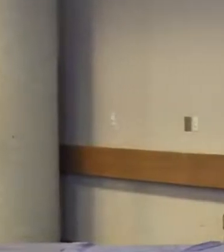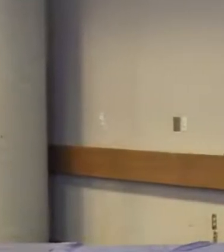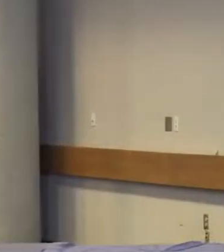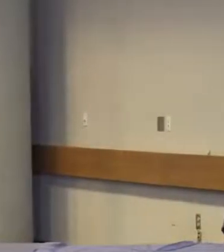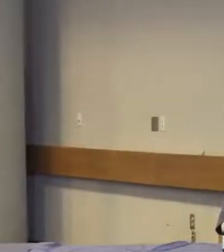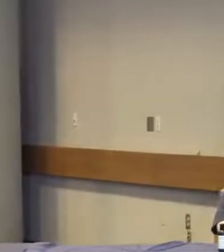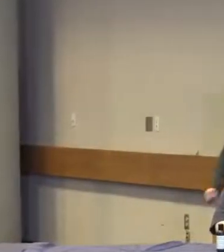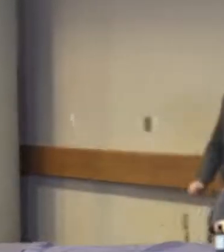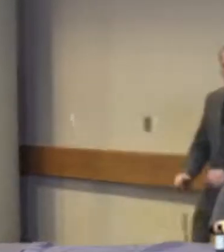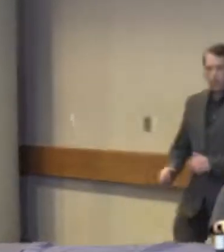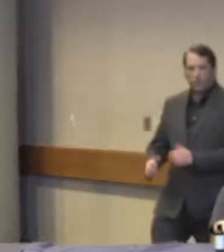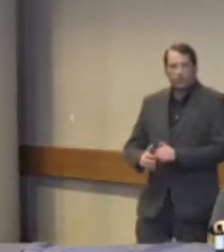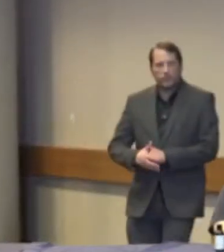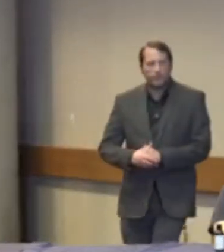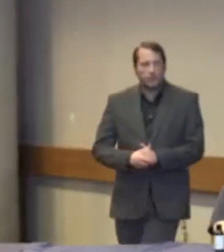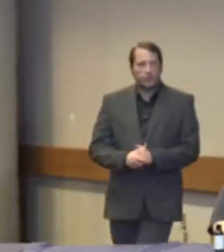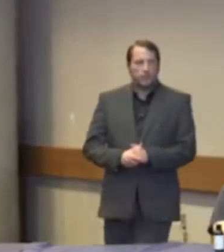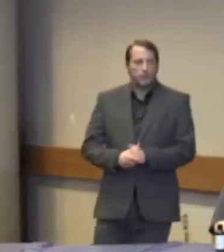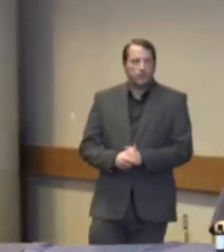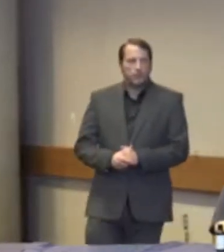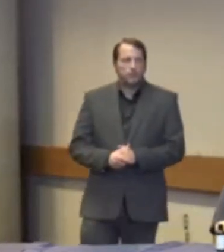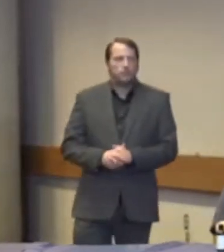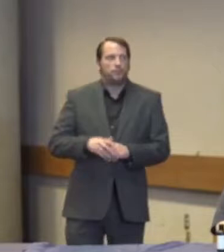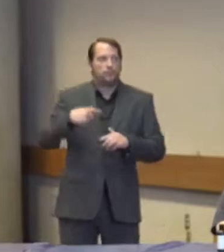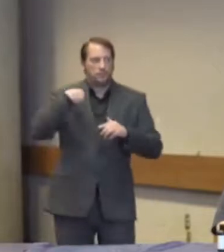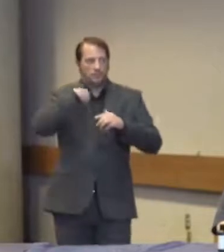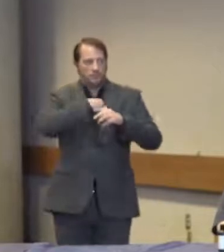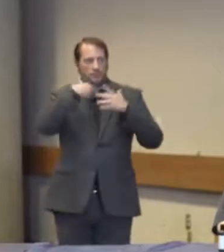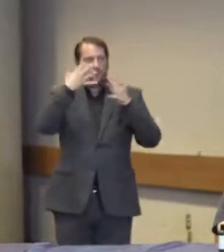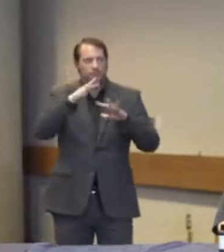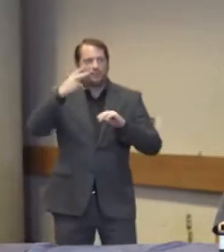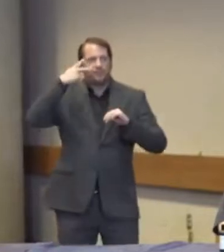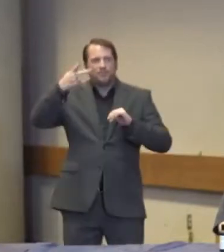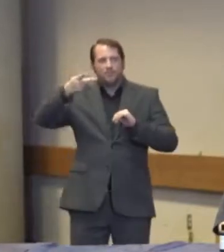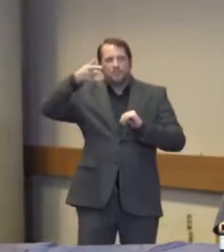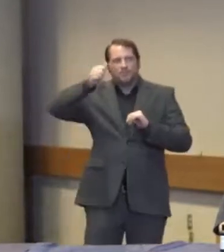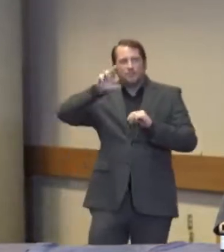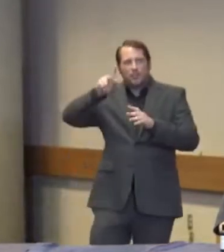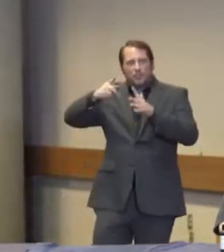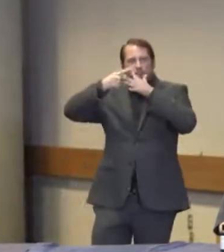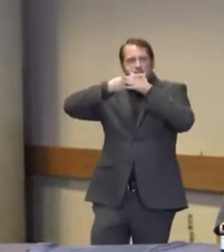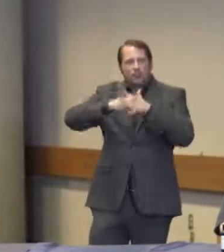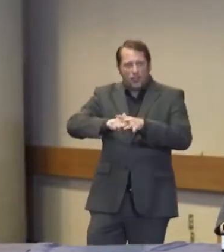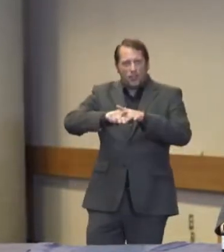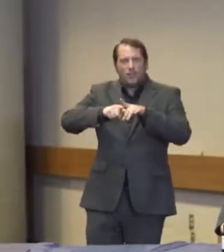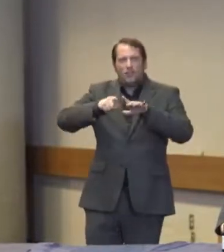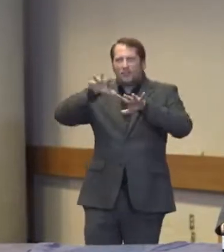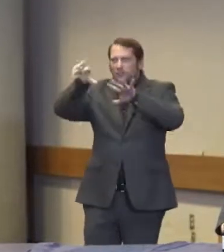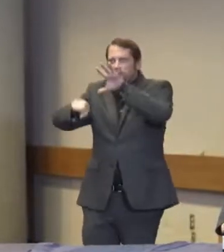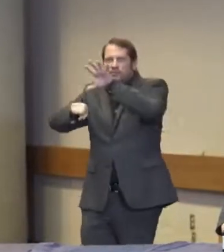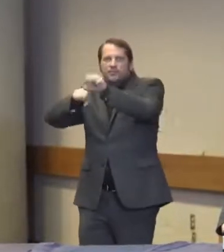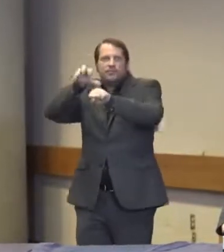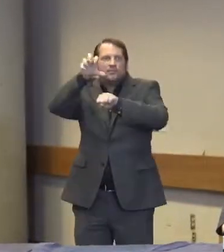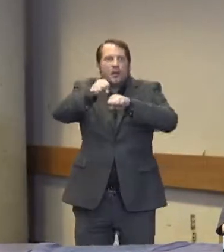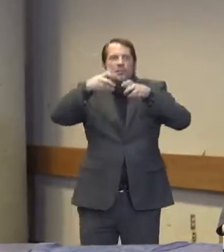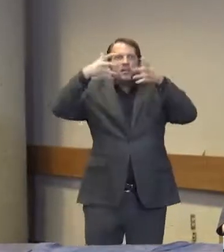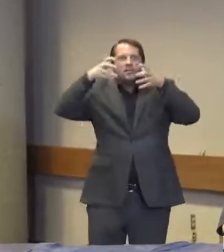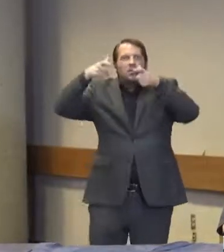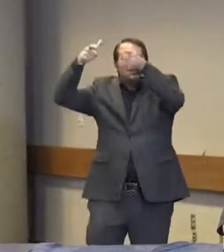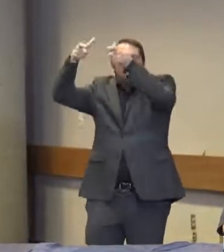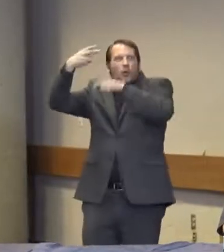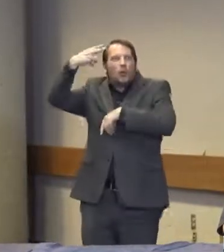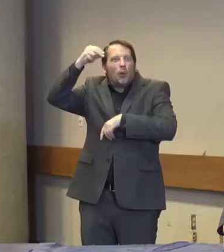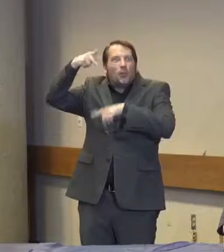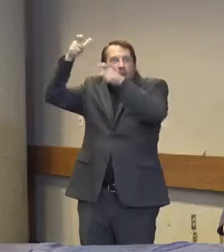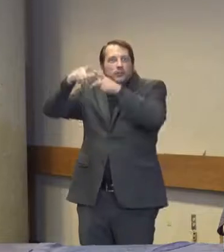parks, they've begun to remove basketball hoops. They have fenced off tennis courts. They're